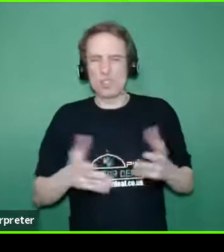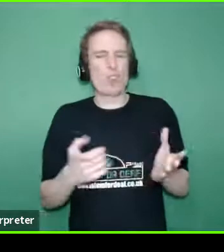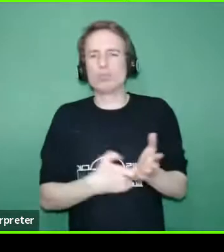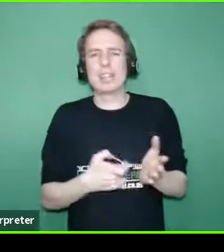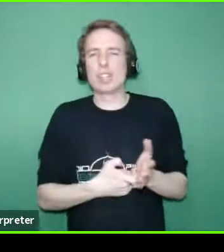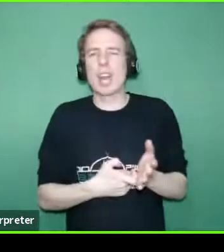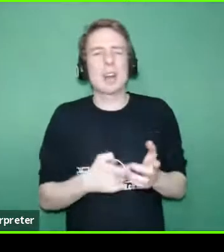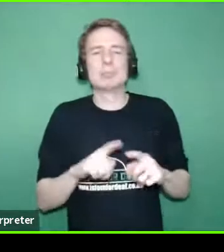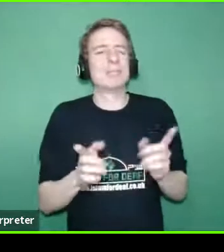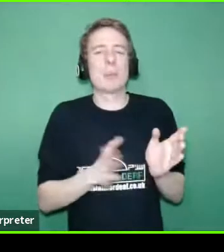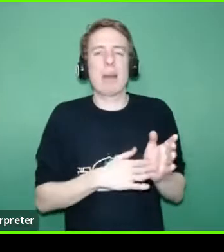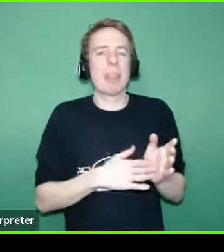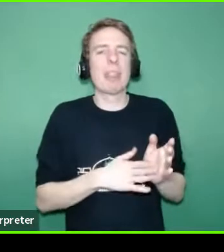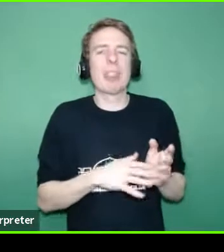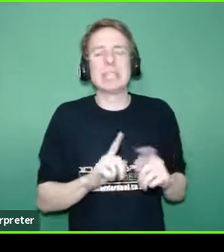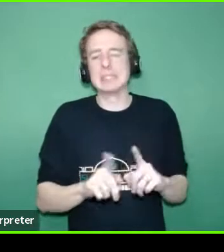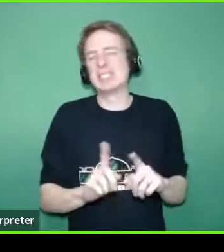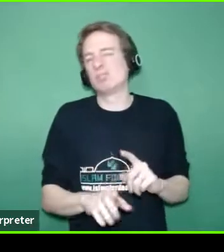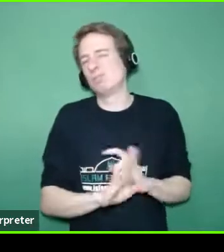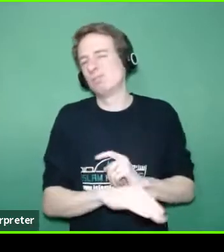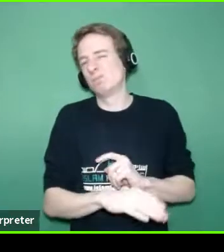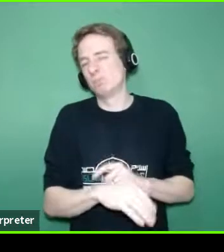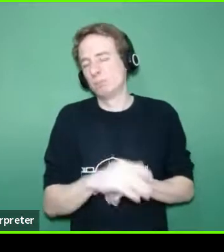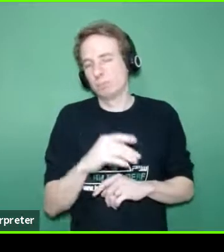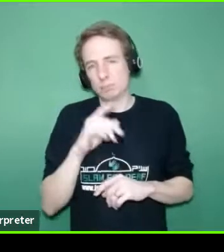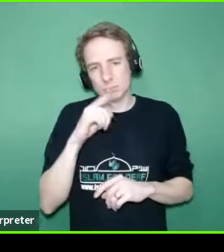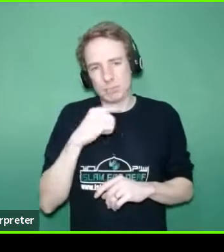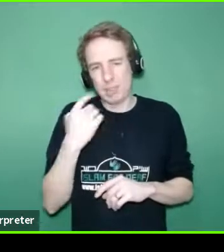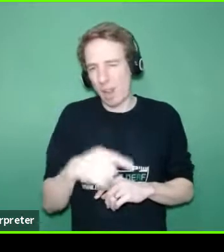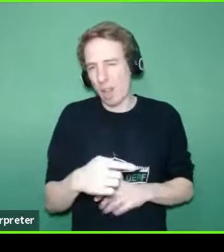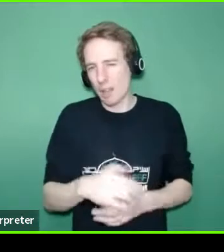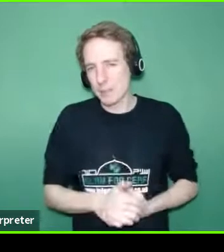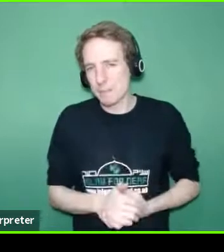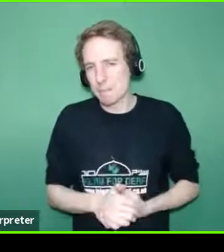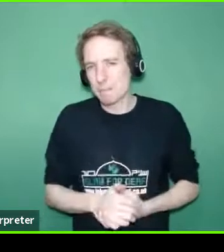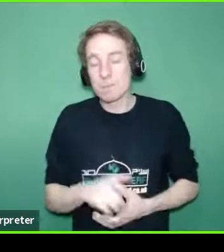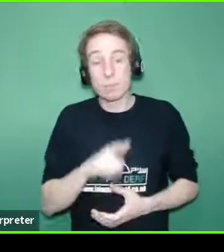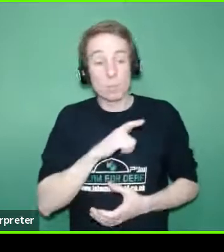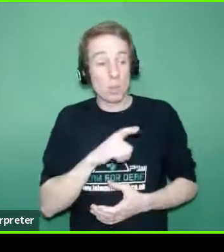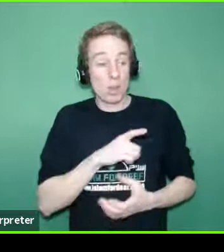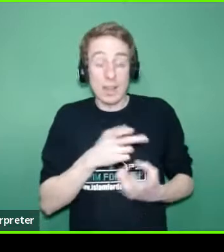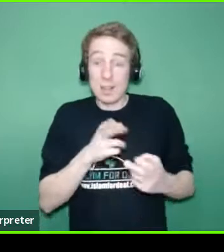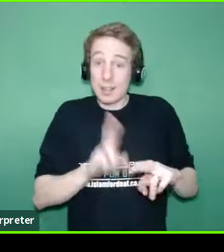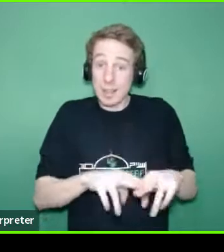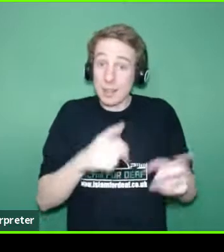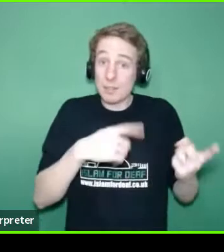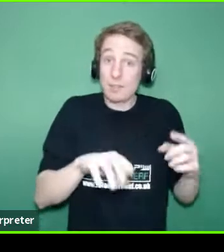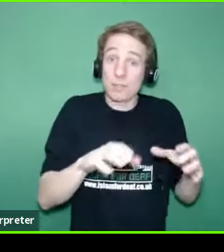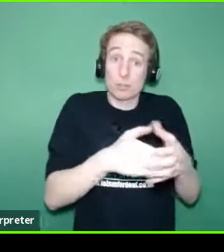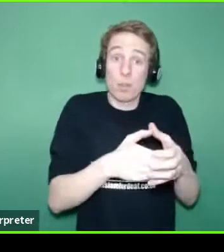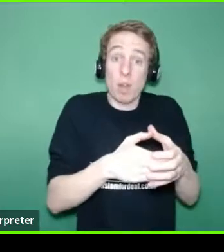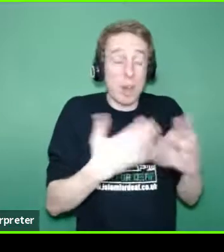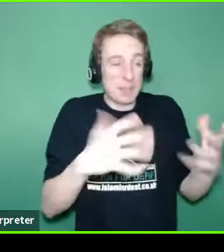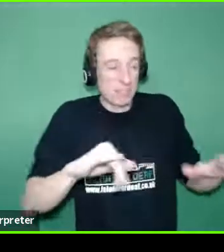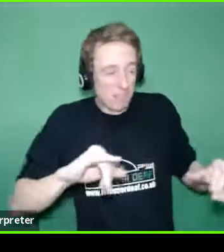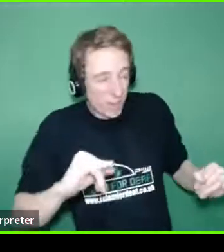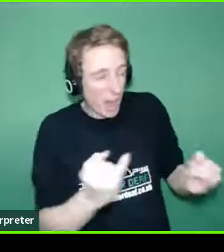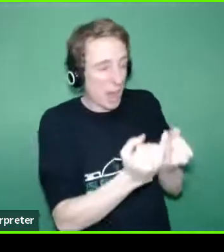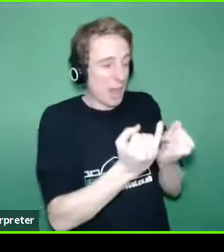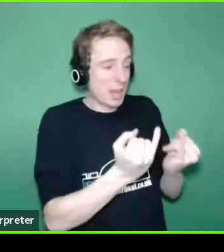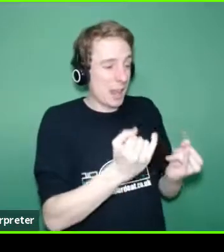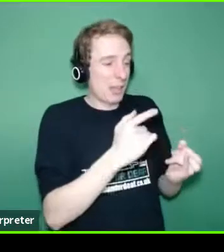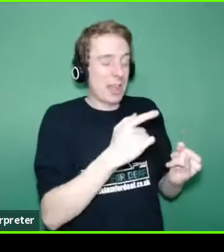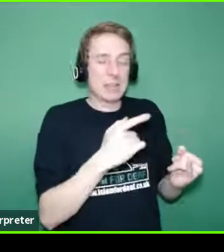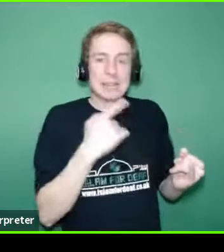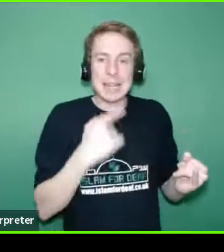and they say it's a different month, because if they were to say that it was Rajab, they would be admitting that they weren't allowed to